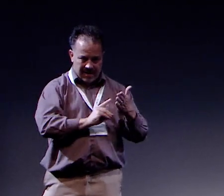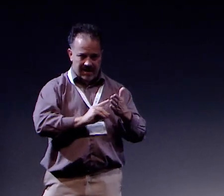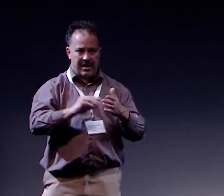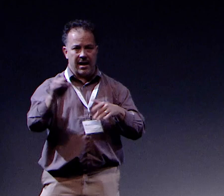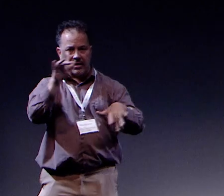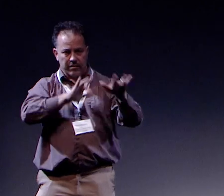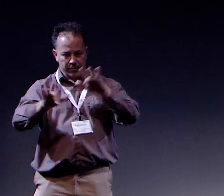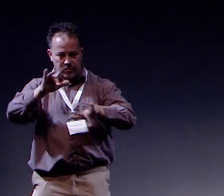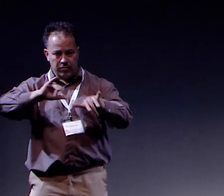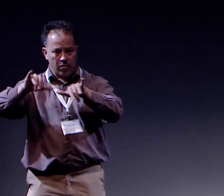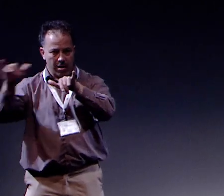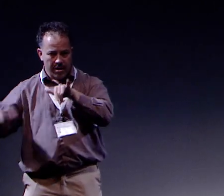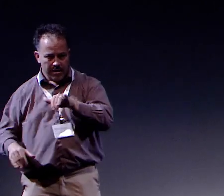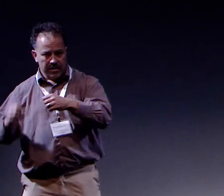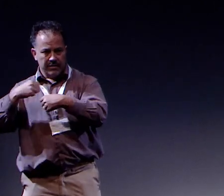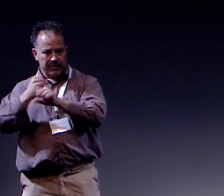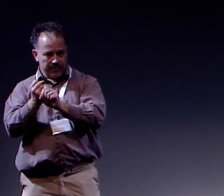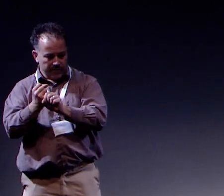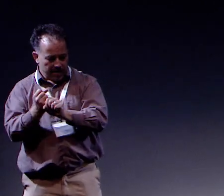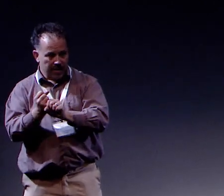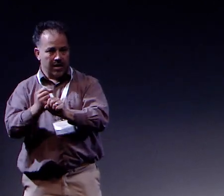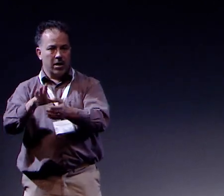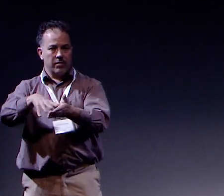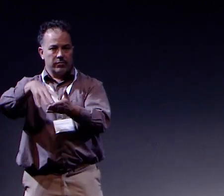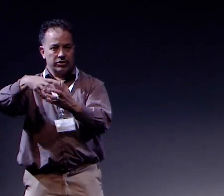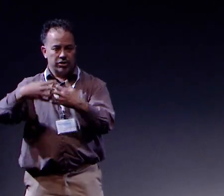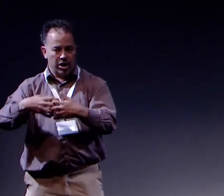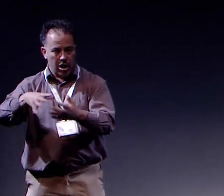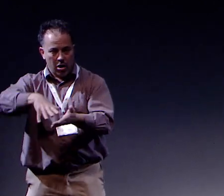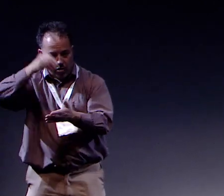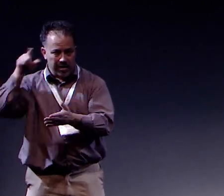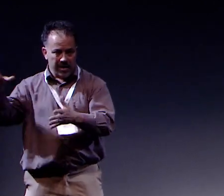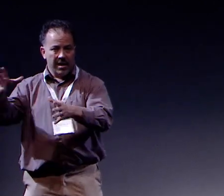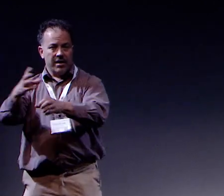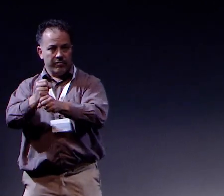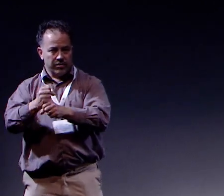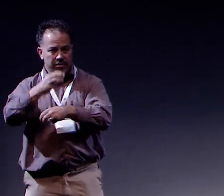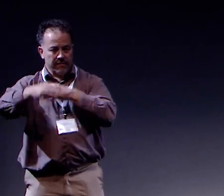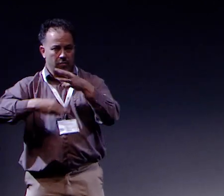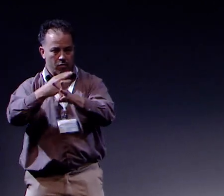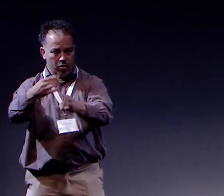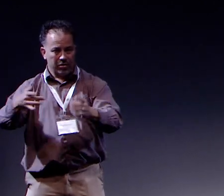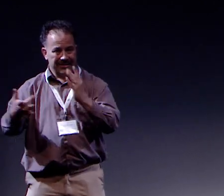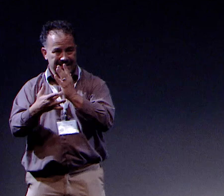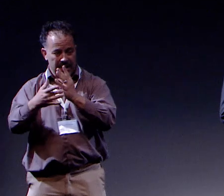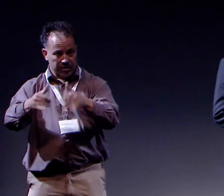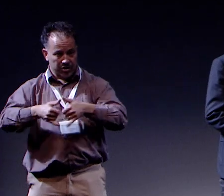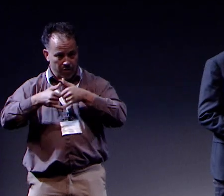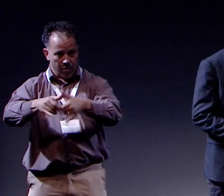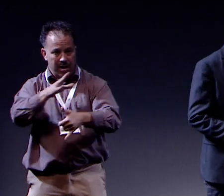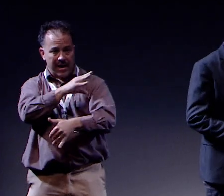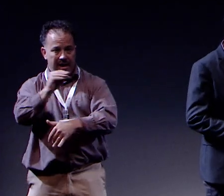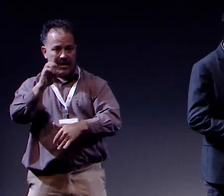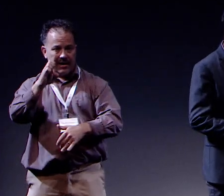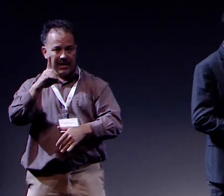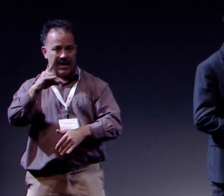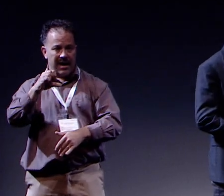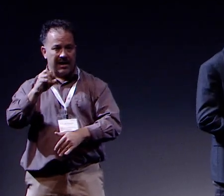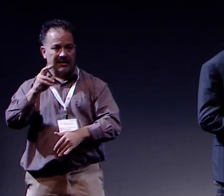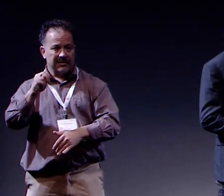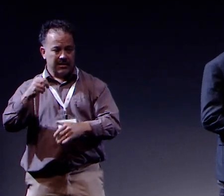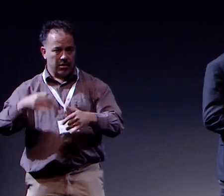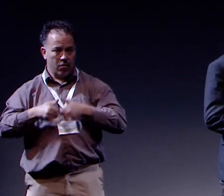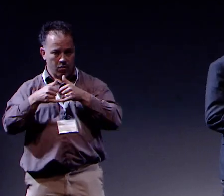to pharmaceutical discovery and machine learning. Steve received a World Technology Award and an Edison Award in